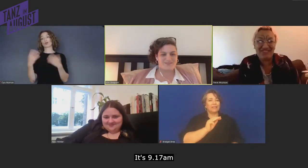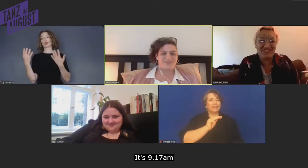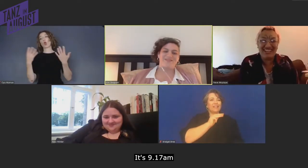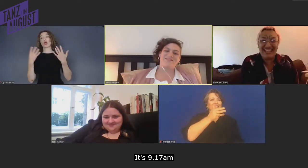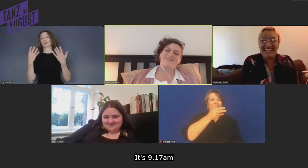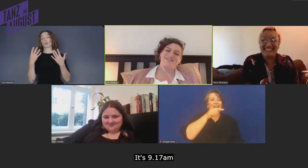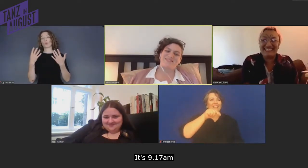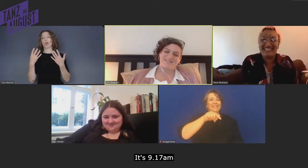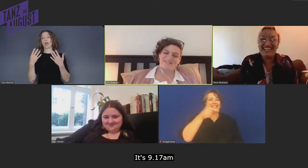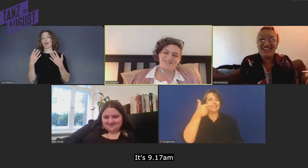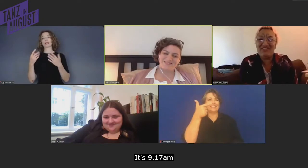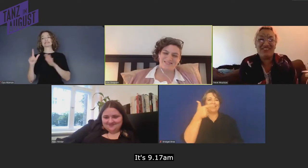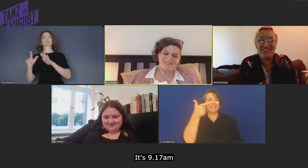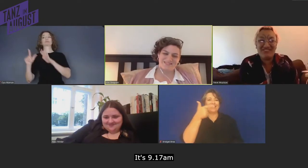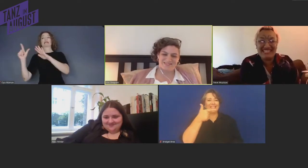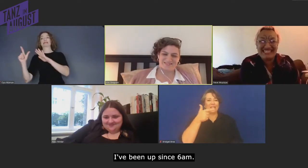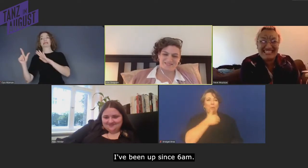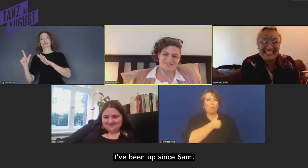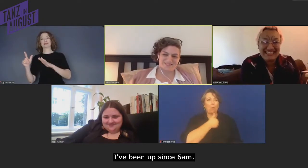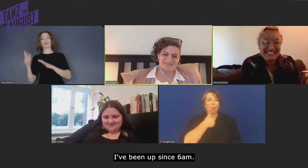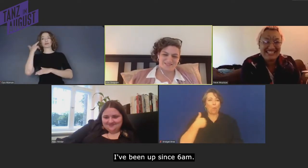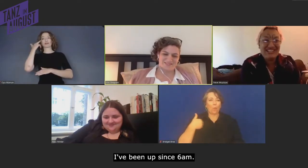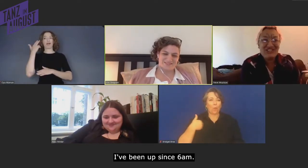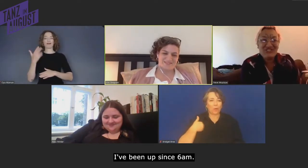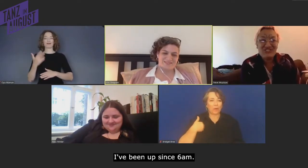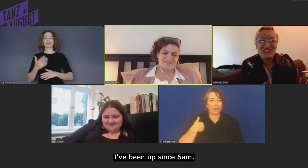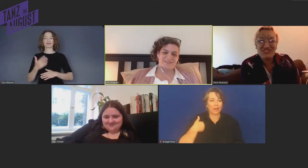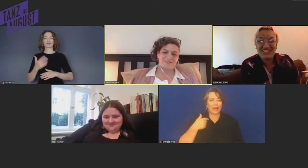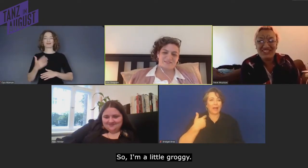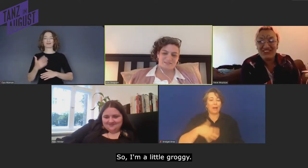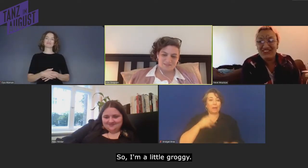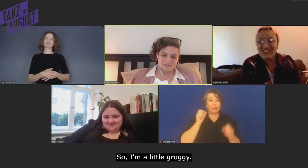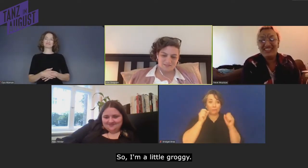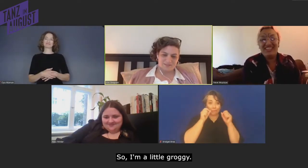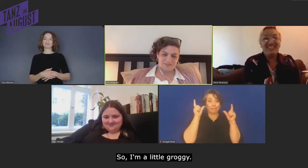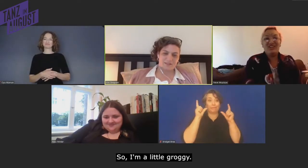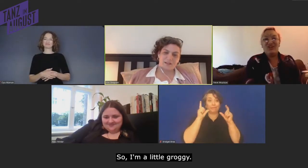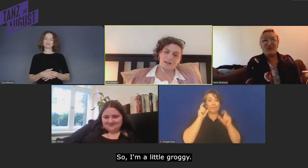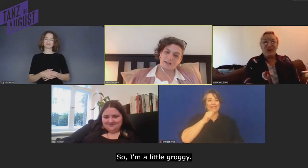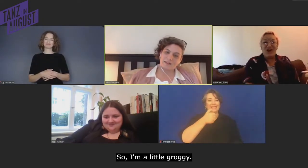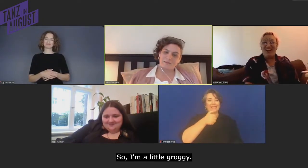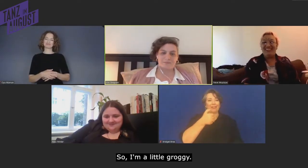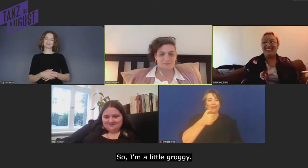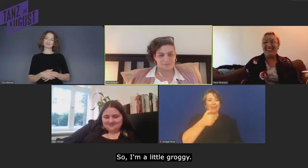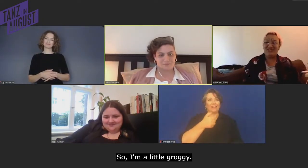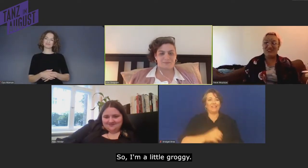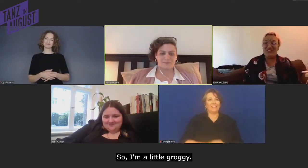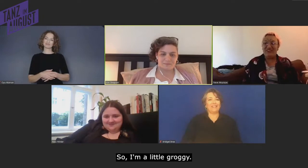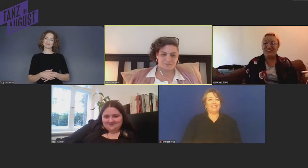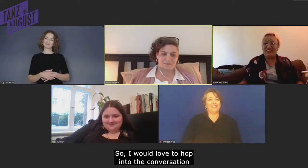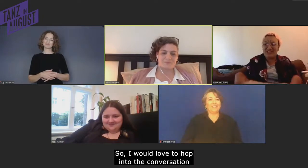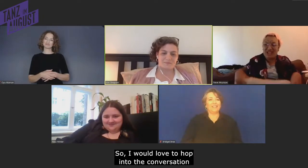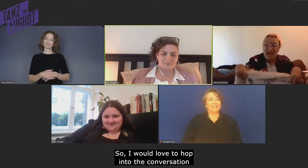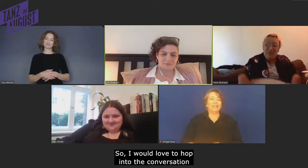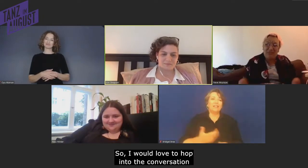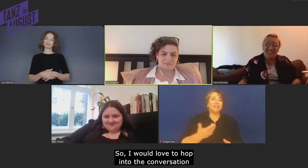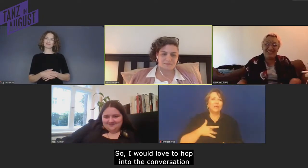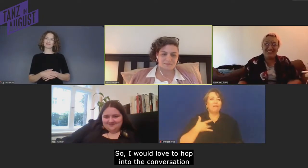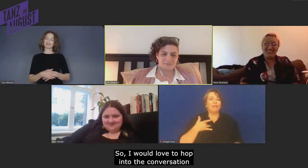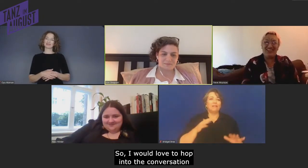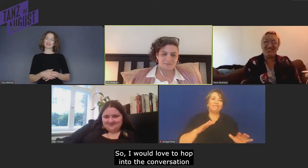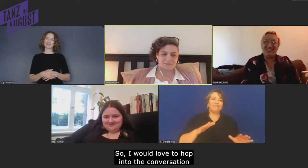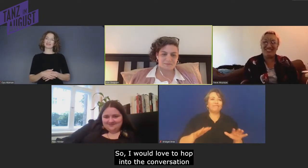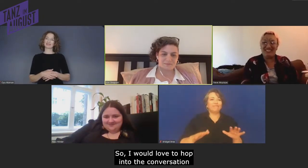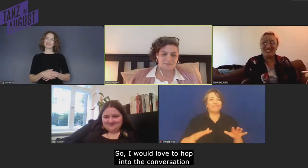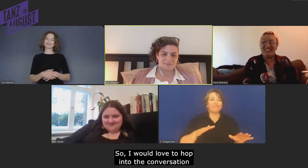a.m. and we've been up since 6. Starting a little groggy, so I would love to hop into